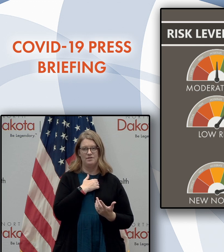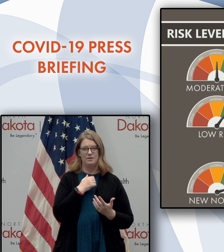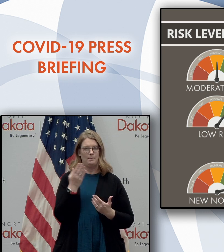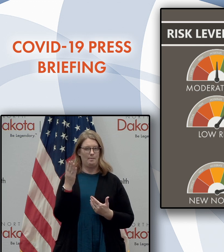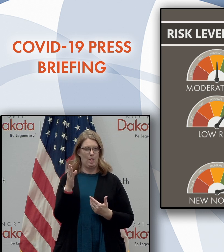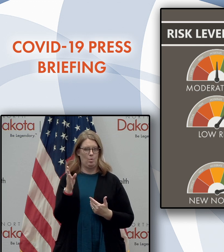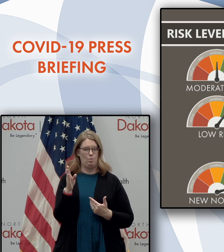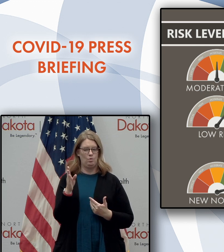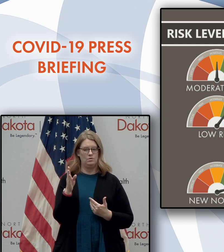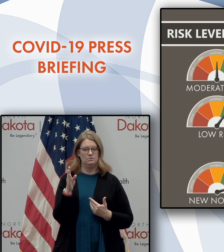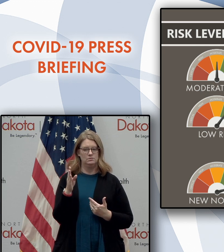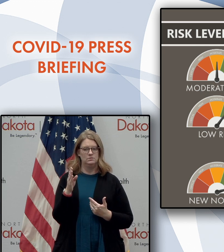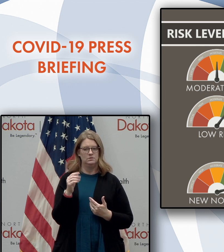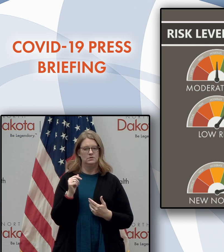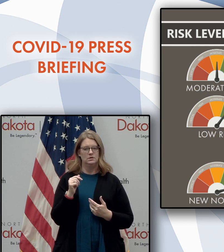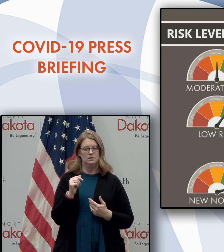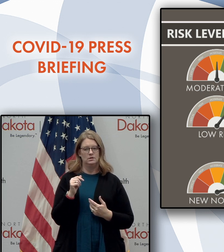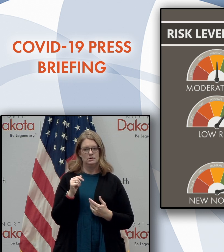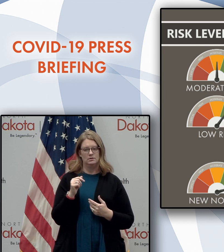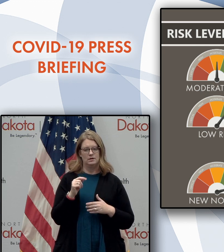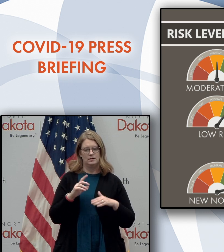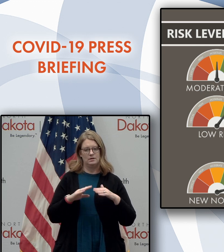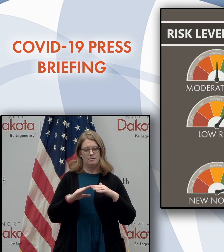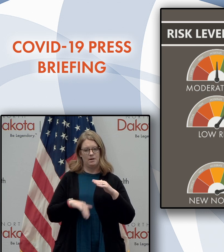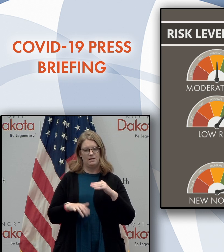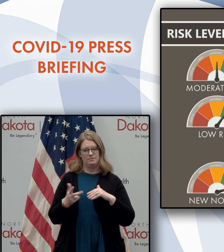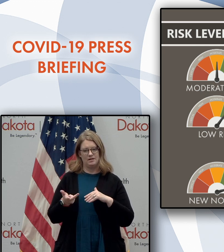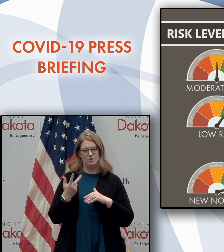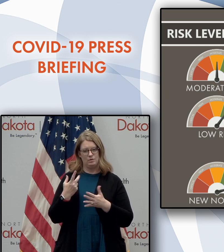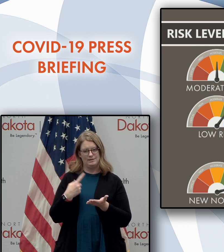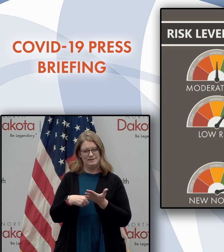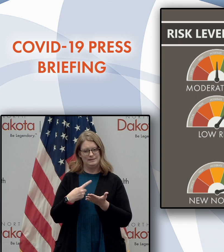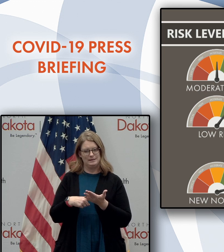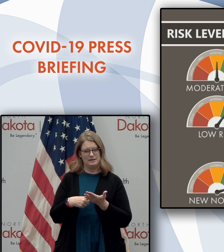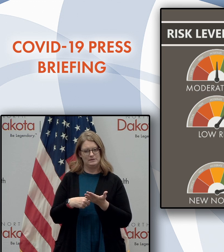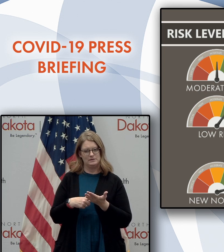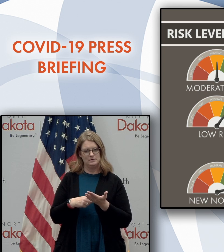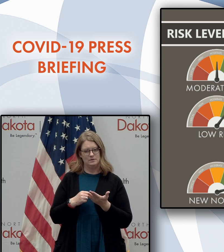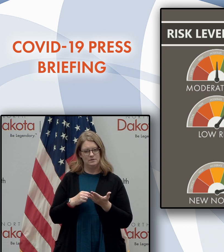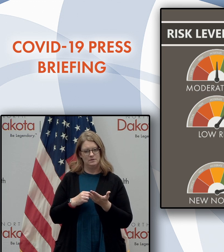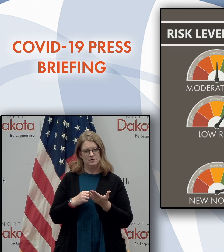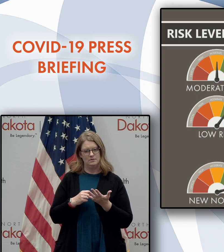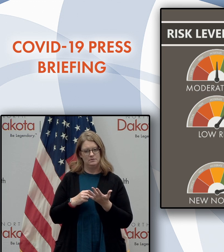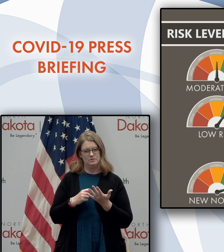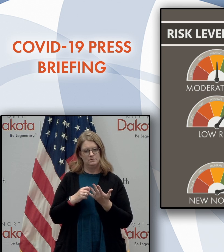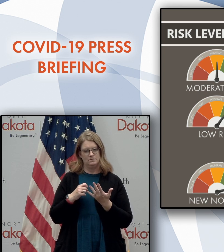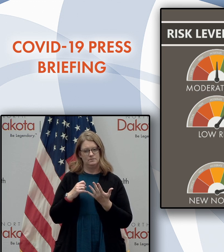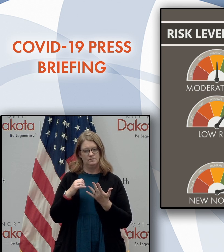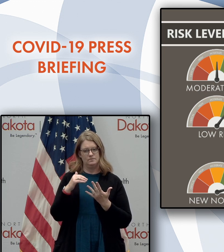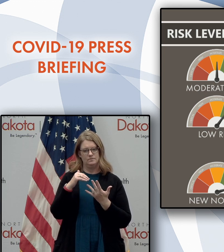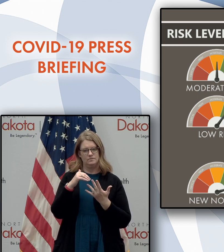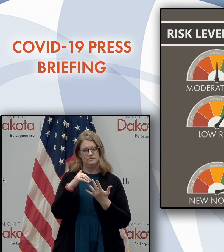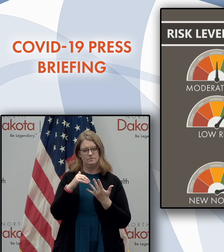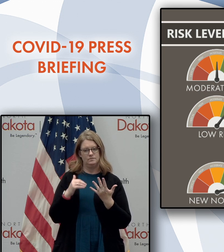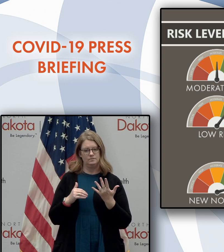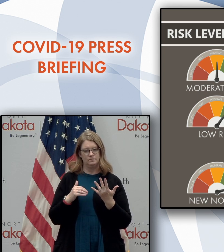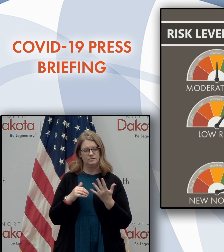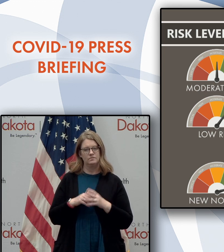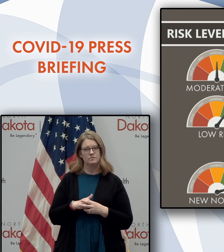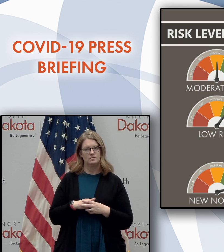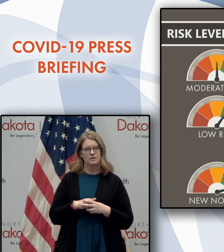aren't changing. They'll be joined by those at the bottom by the 3 that I talked about that are moving into those other